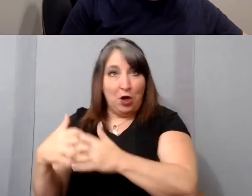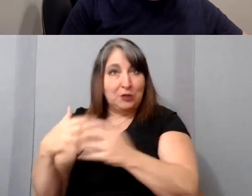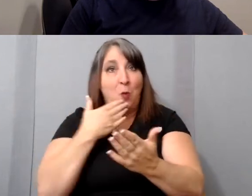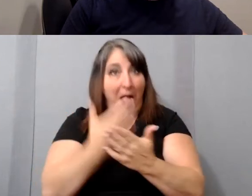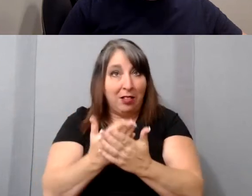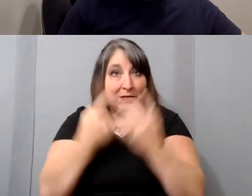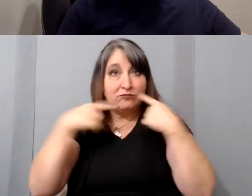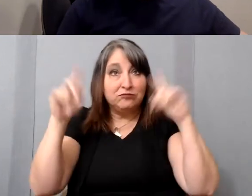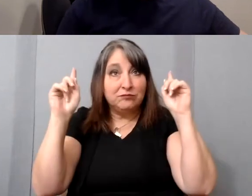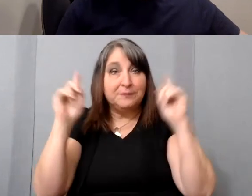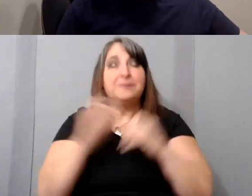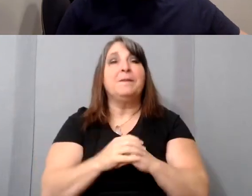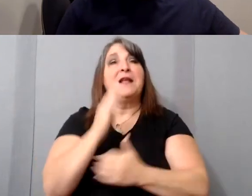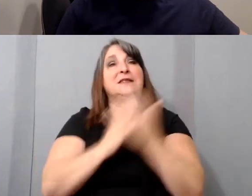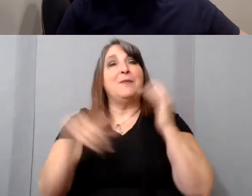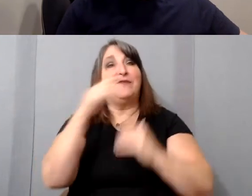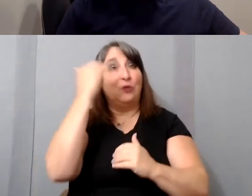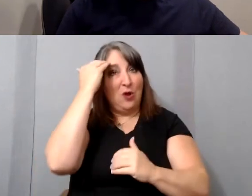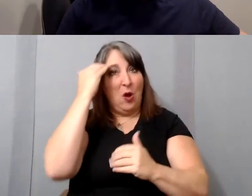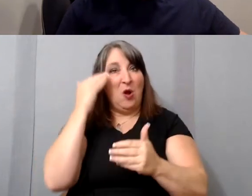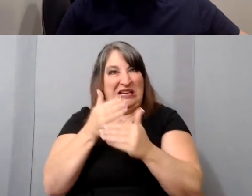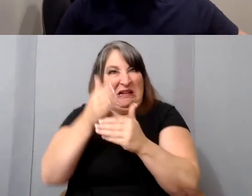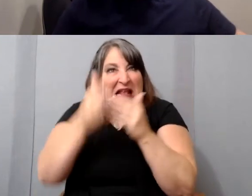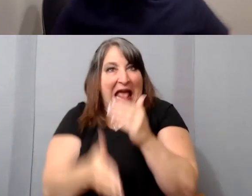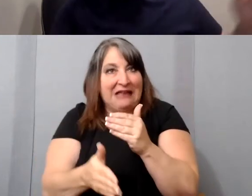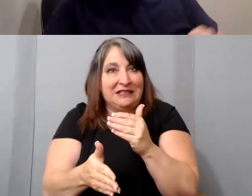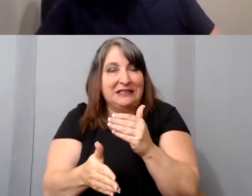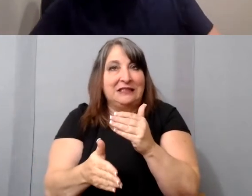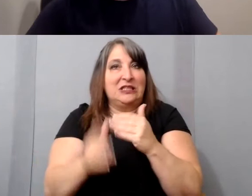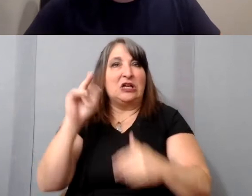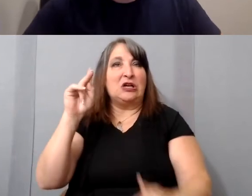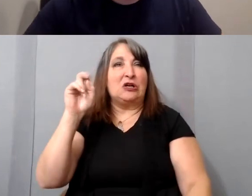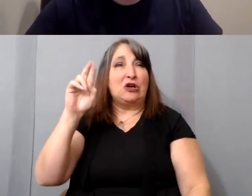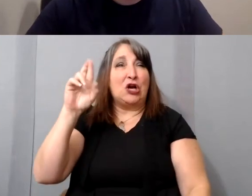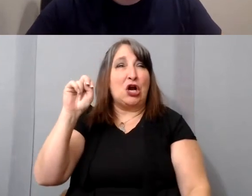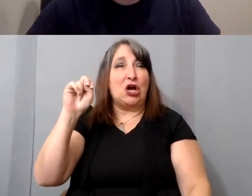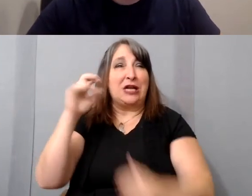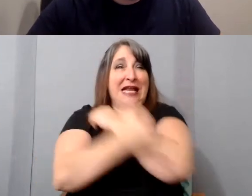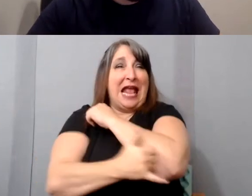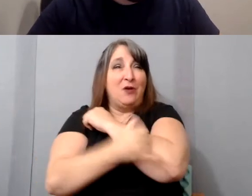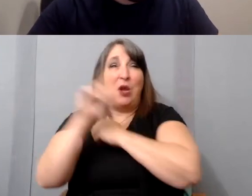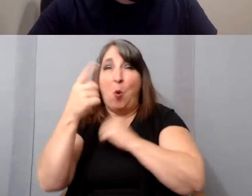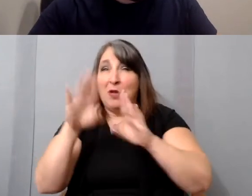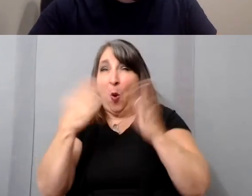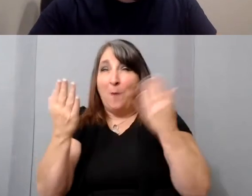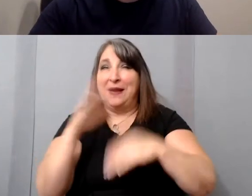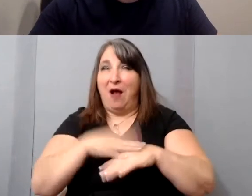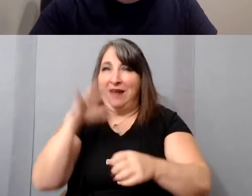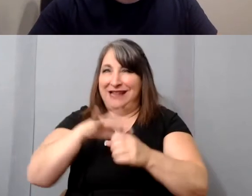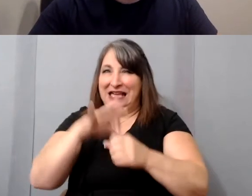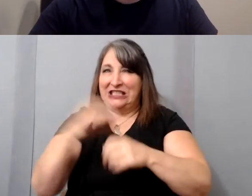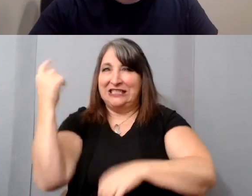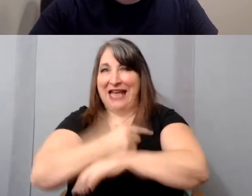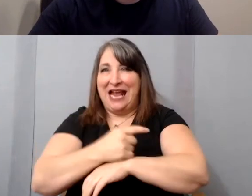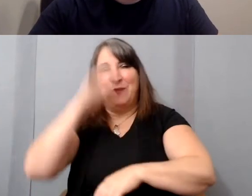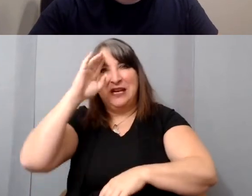As some of you know, toward the end, Kern County was only open on election day, and we knew that the TJ Cox race was going to